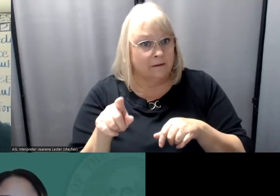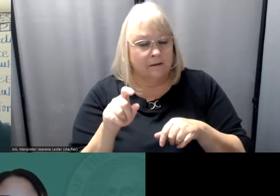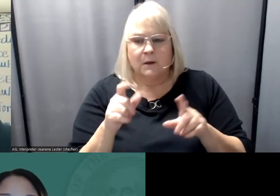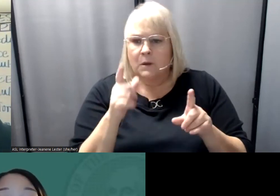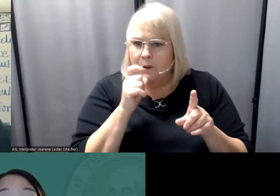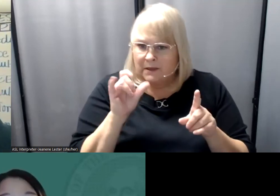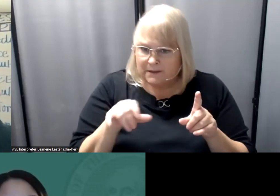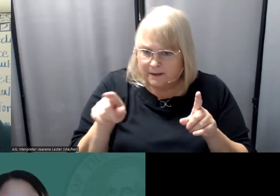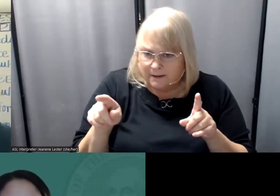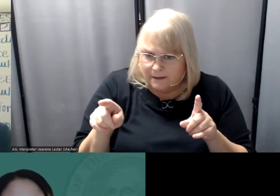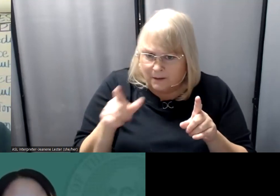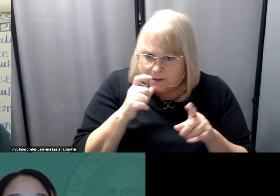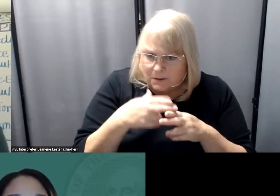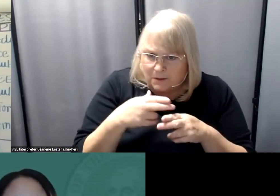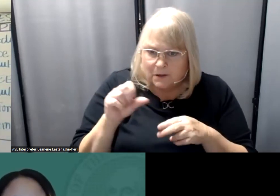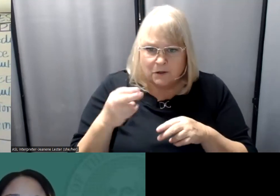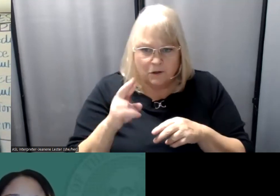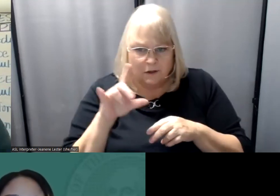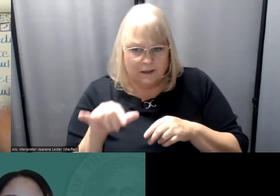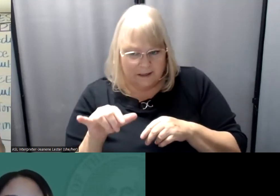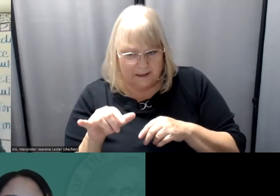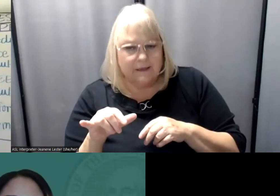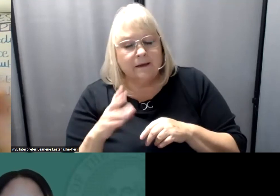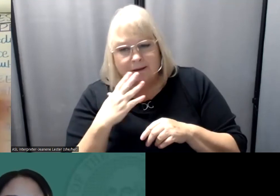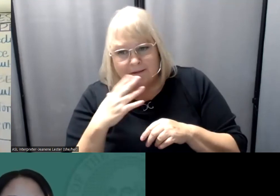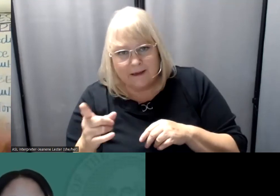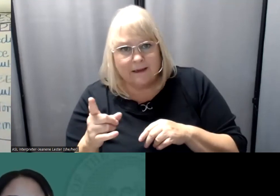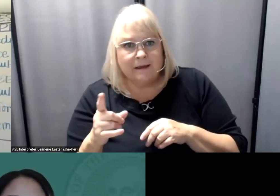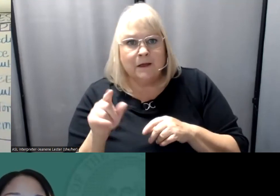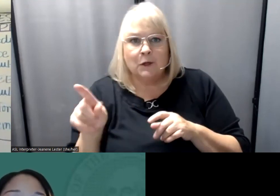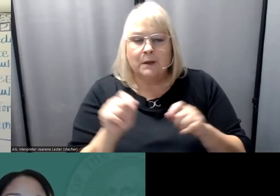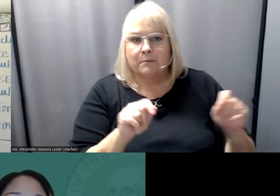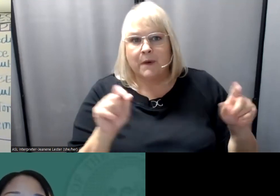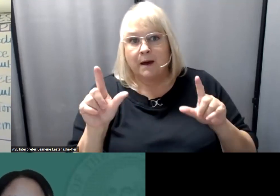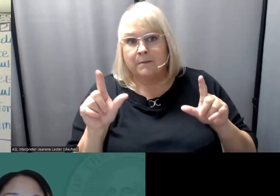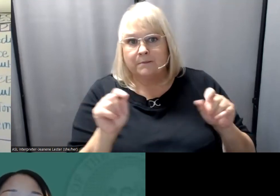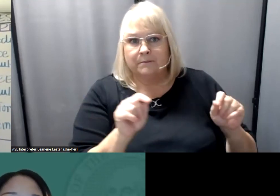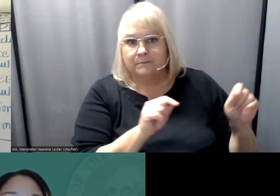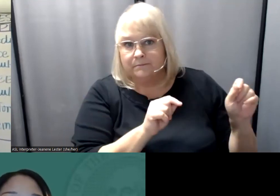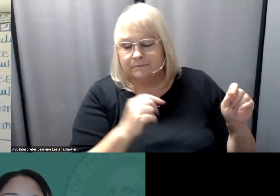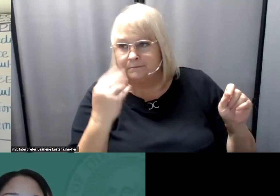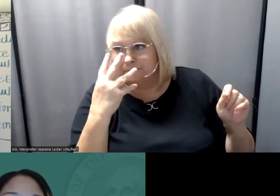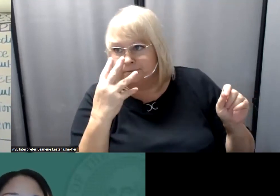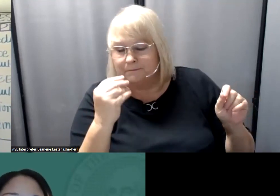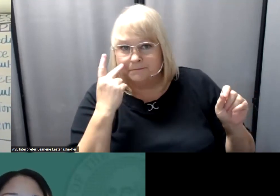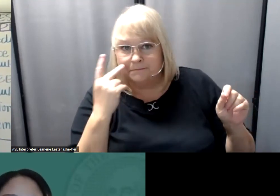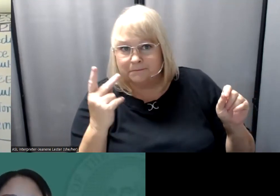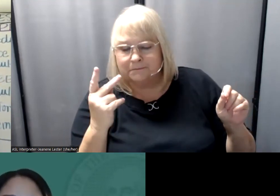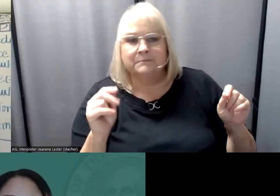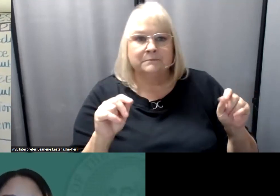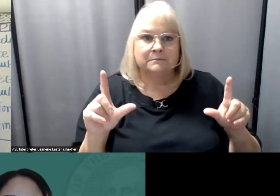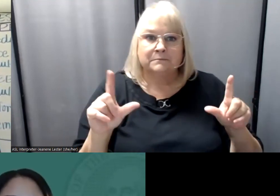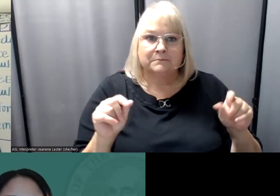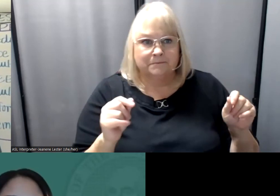that? Shirley, thanks. Yeah, pop back and forth as much as you can. I am not, I'll